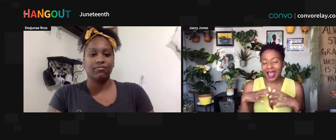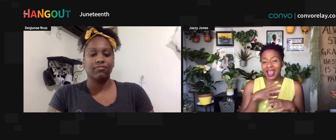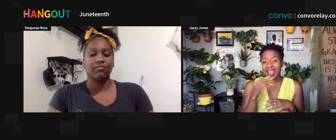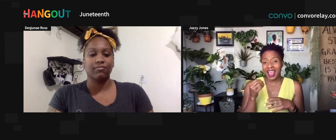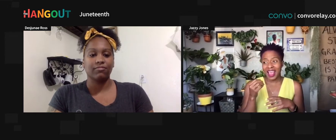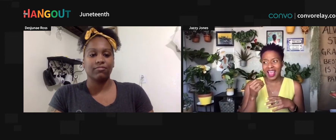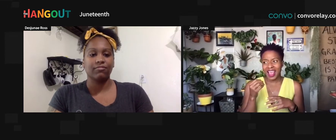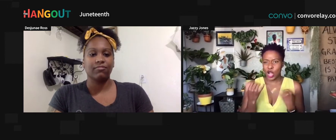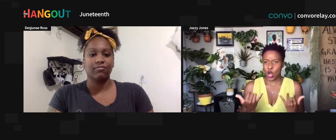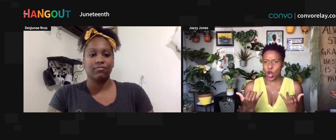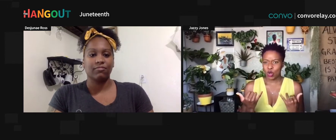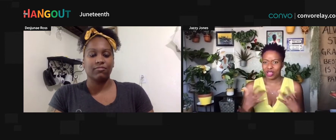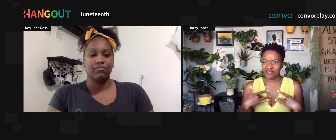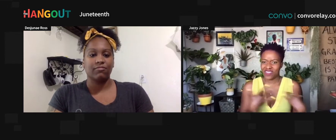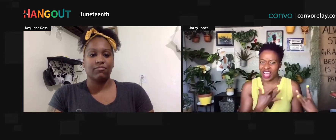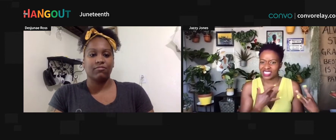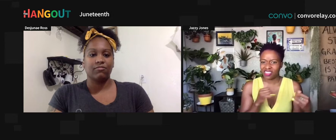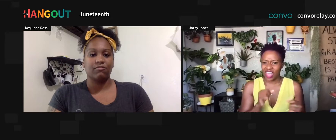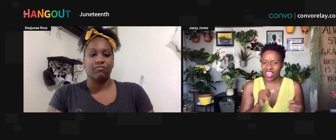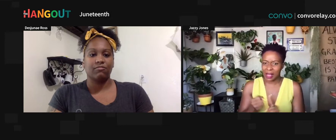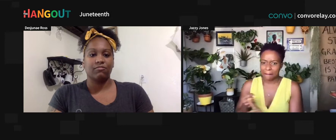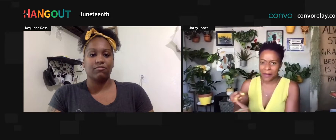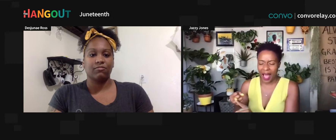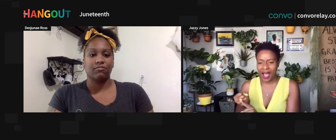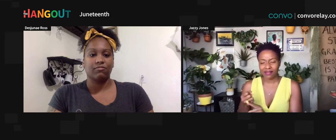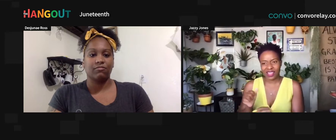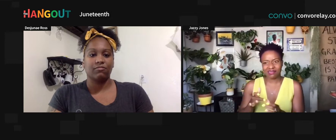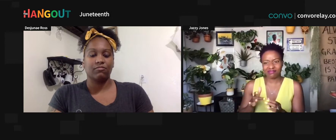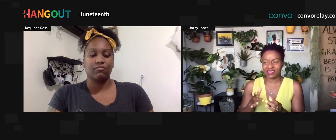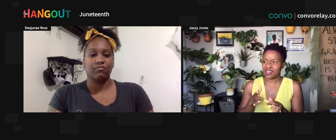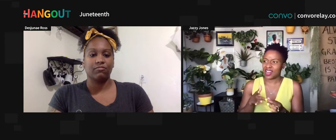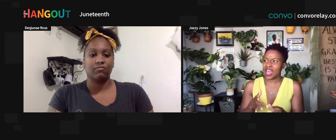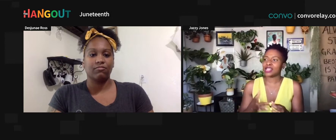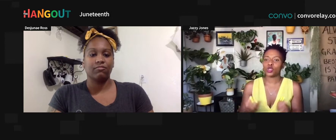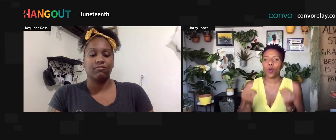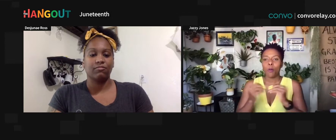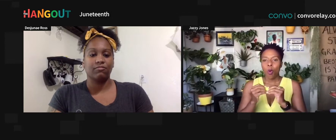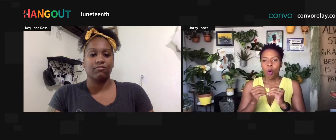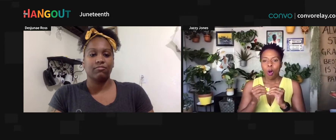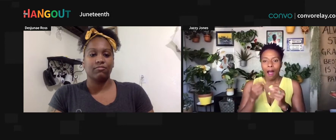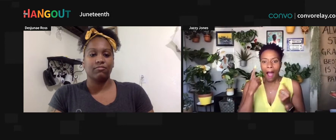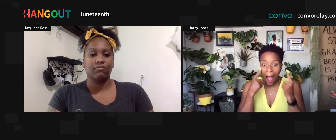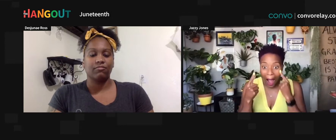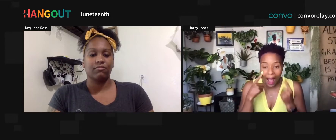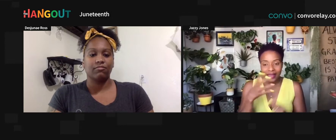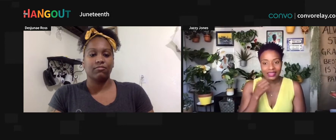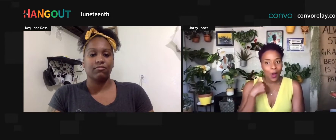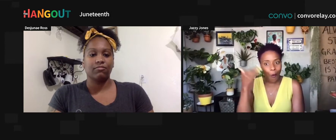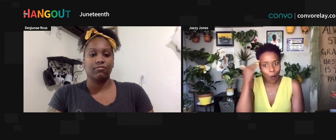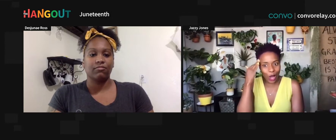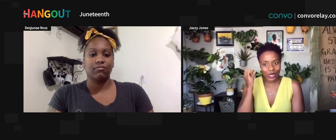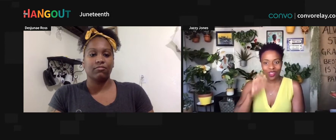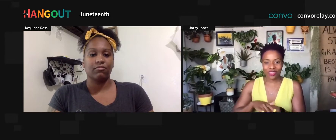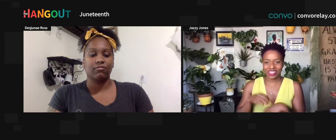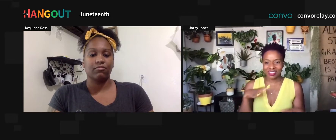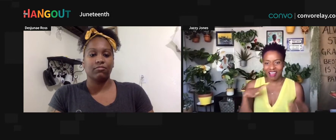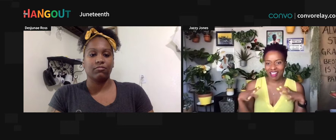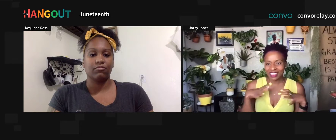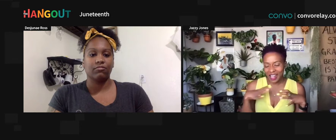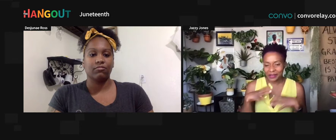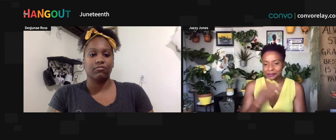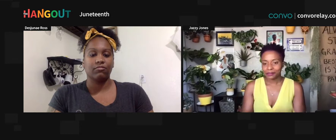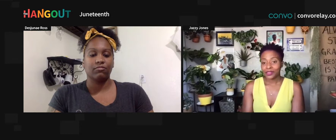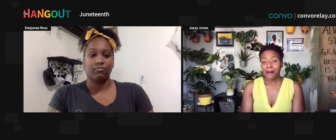our thoughts on the significance of the holiday, and some other modern events, recent events that have impacted